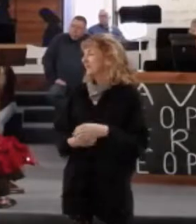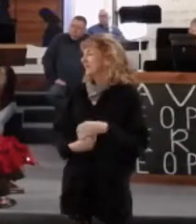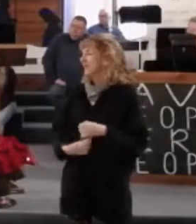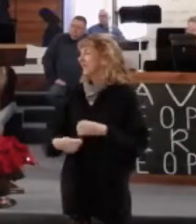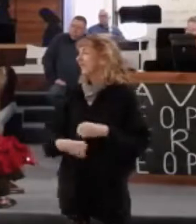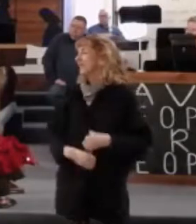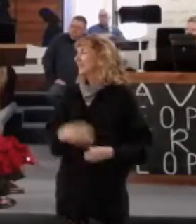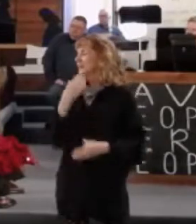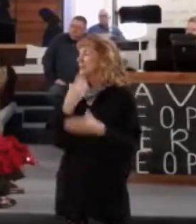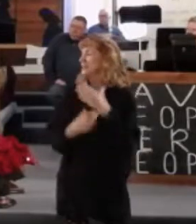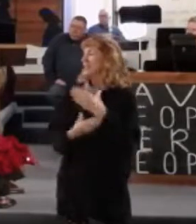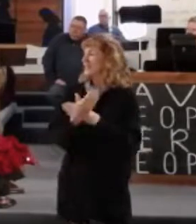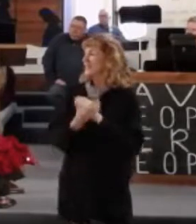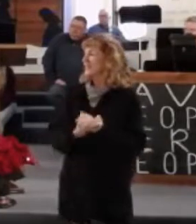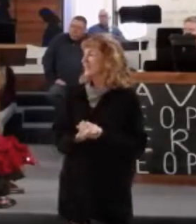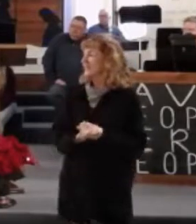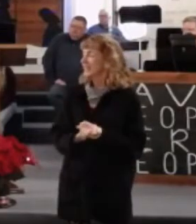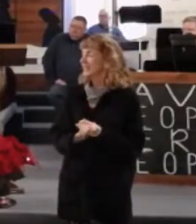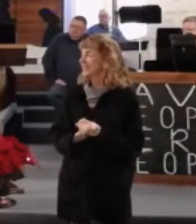Morning, everyone.